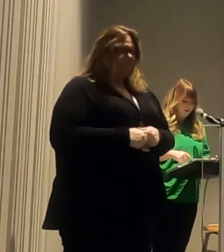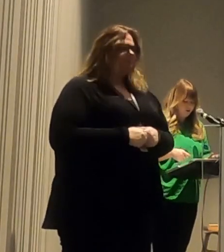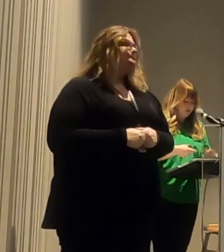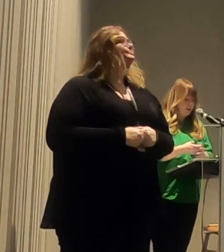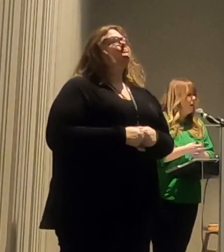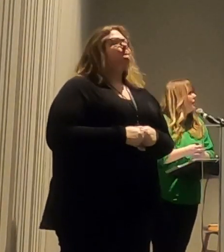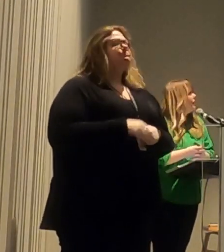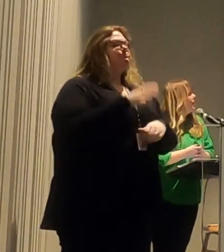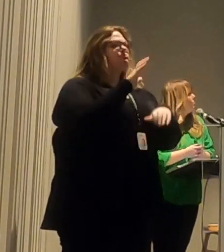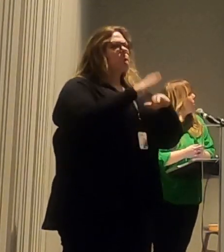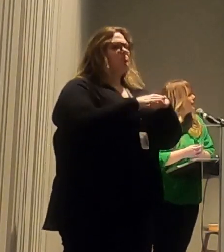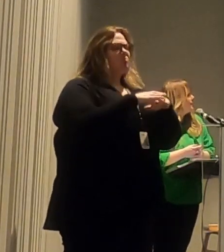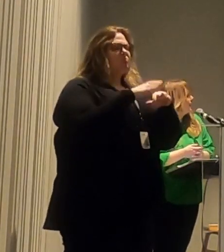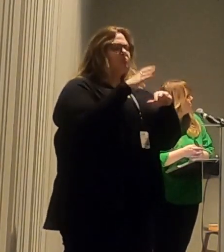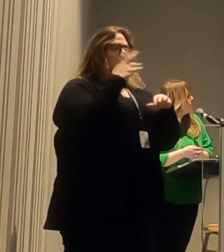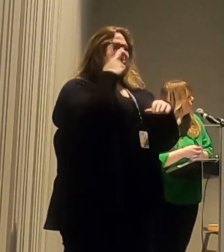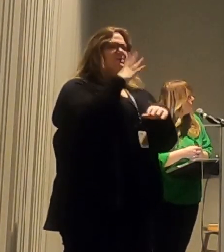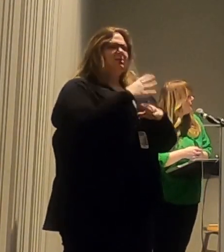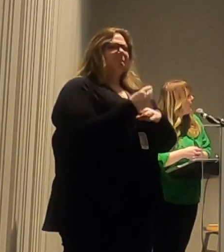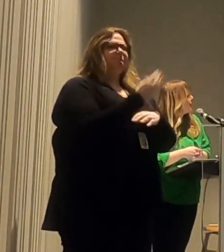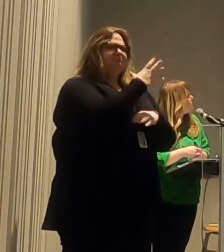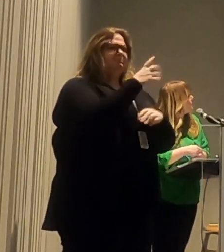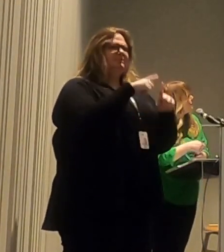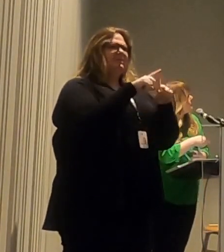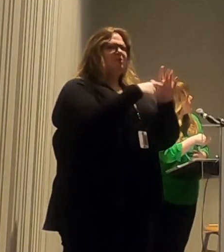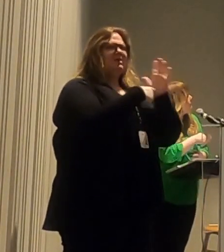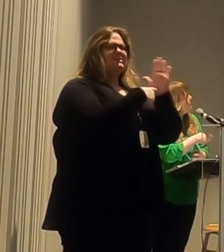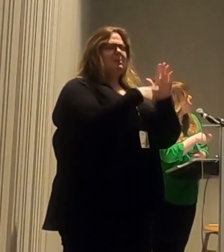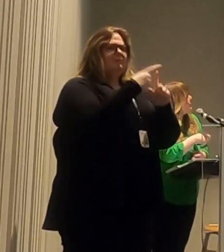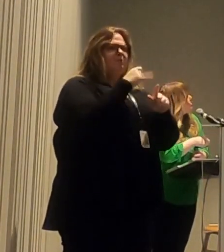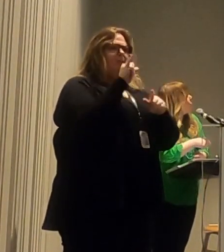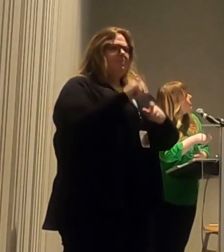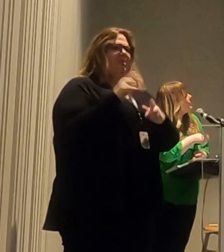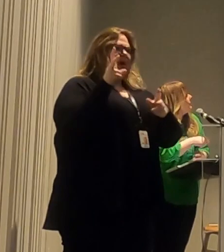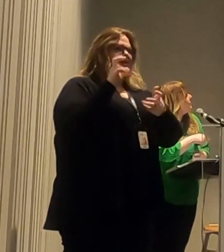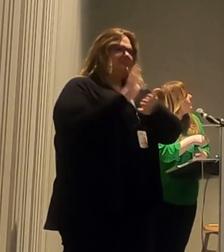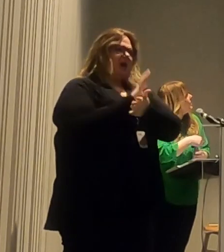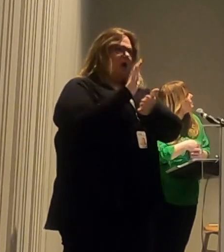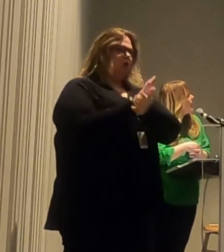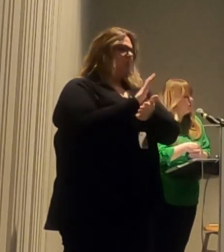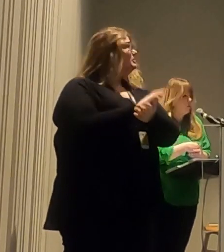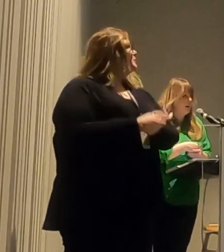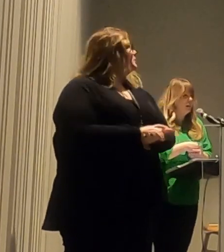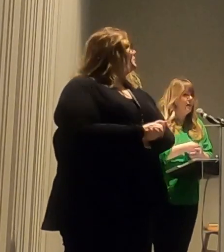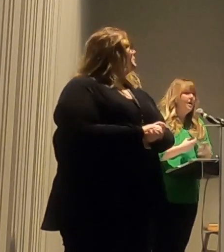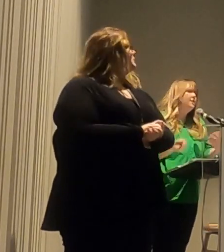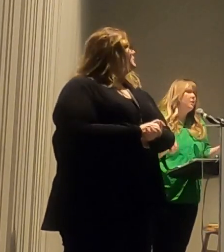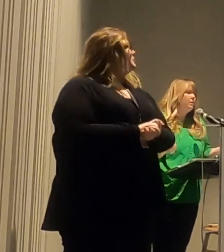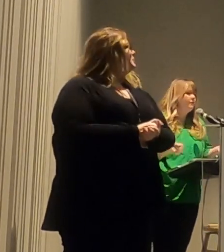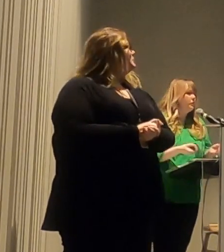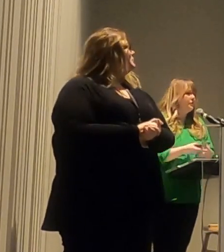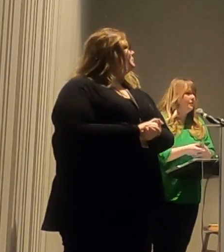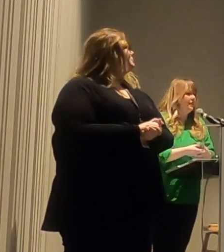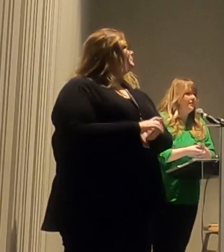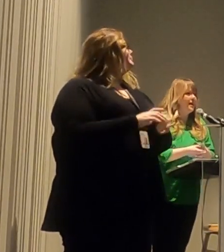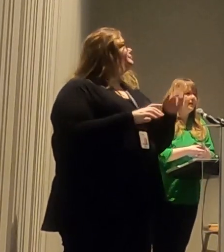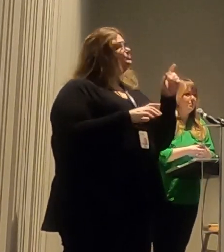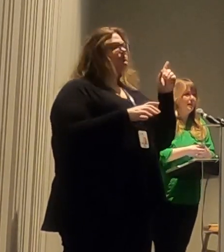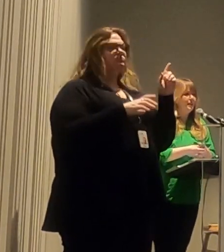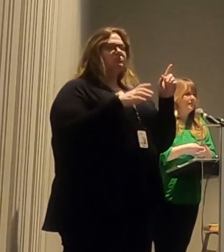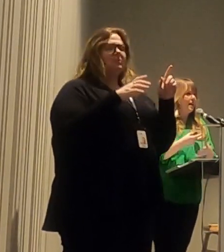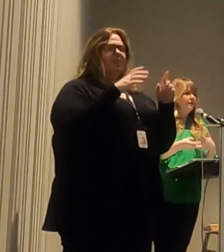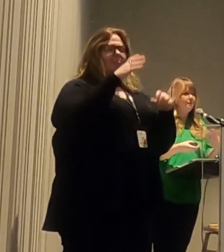So on the screen are all examples from the document, save for this one in the top right. So unfortunately,